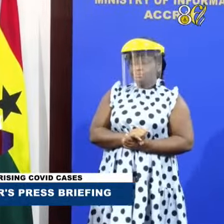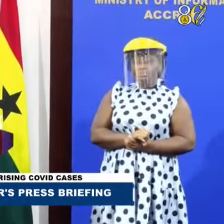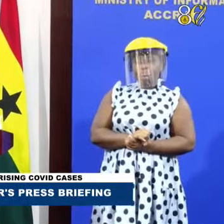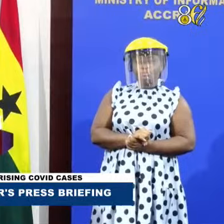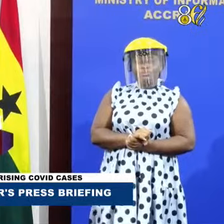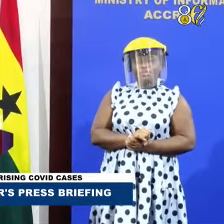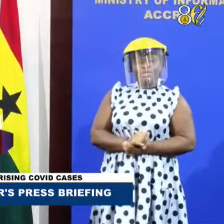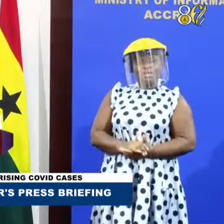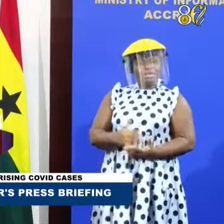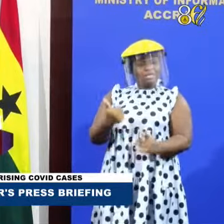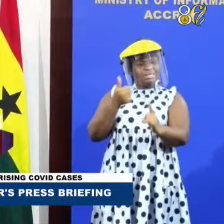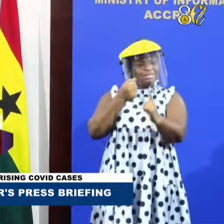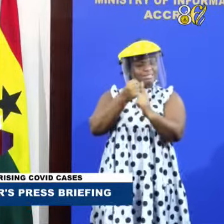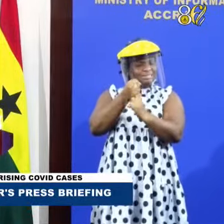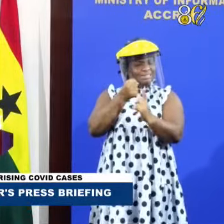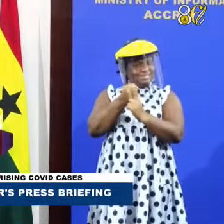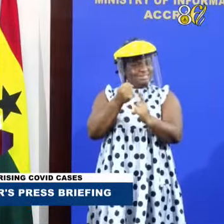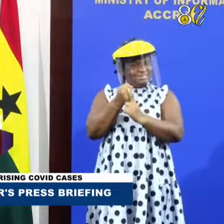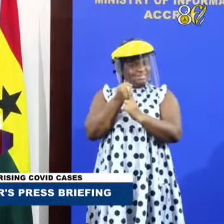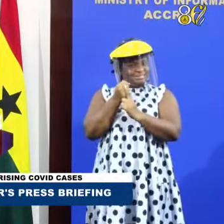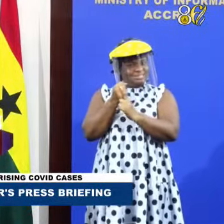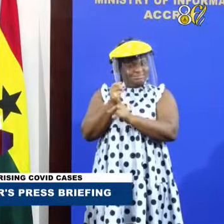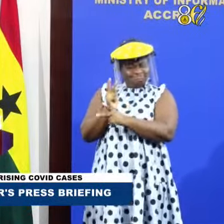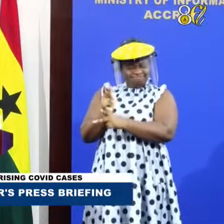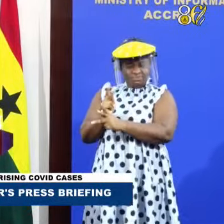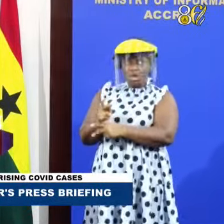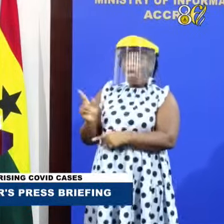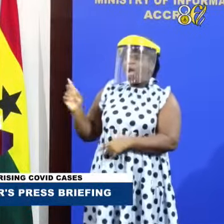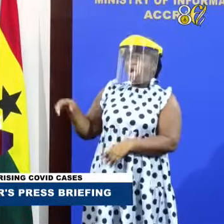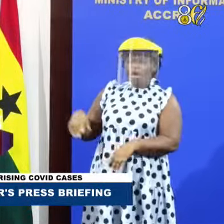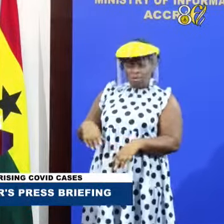The self-quarantine, we tried that before.